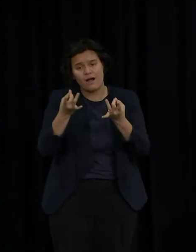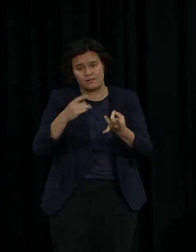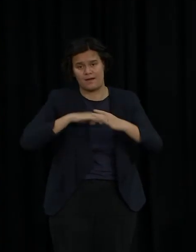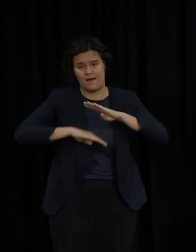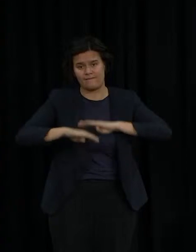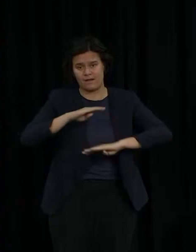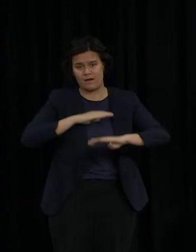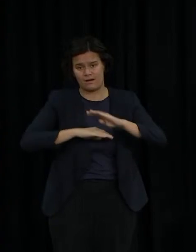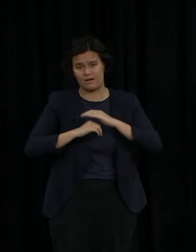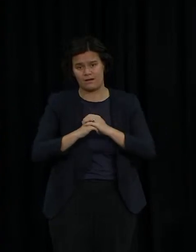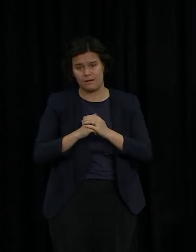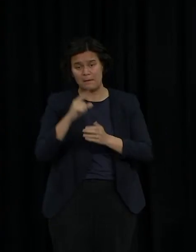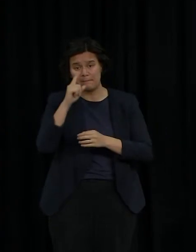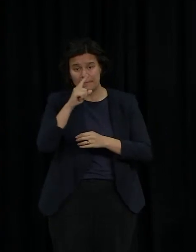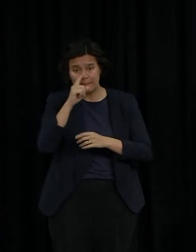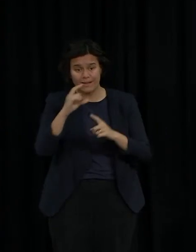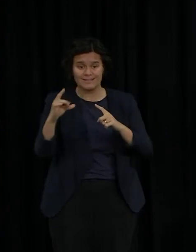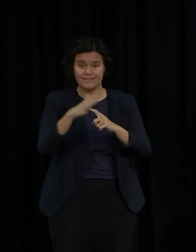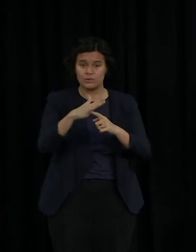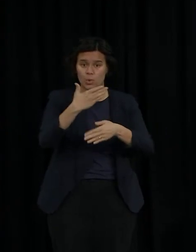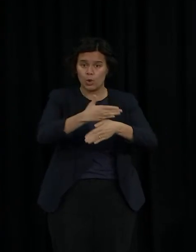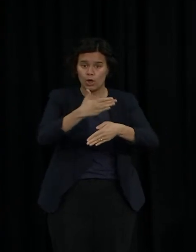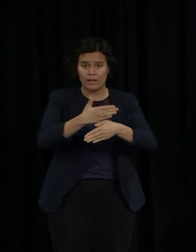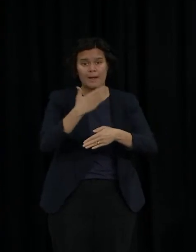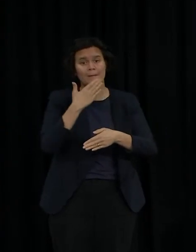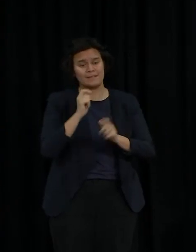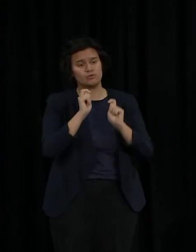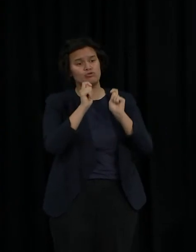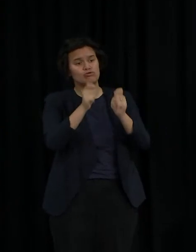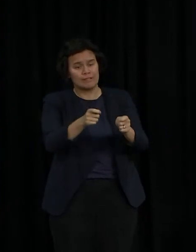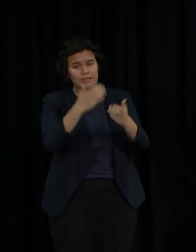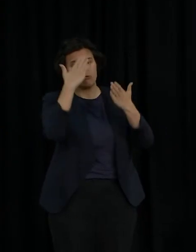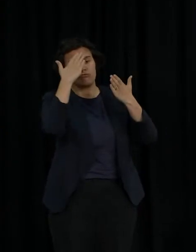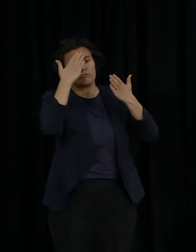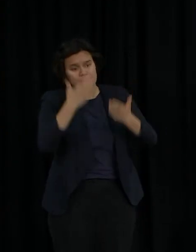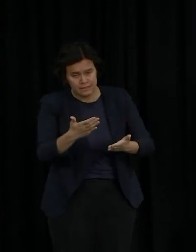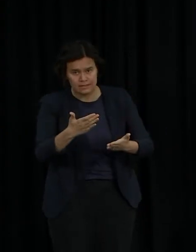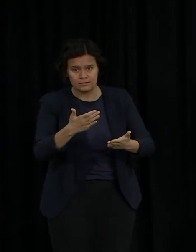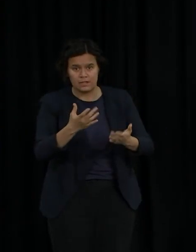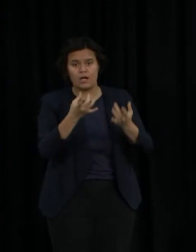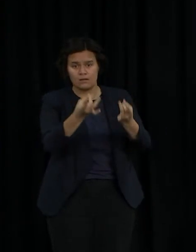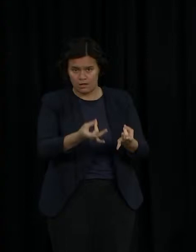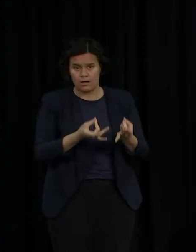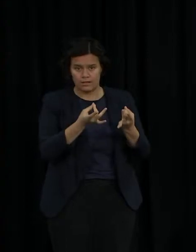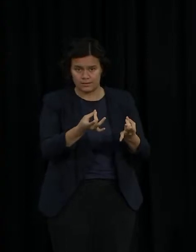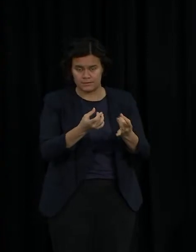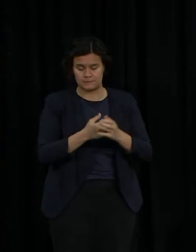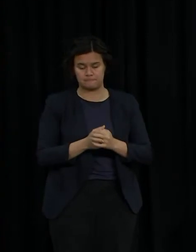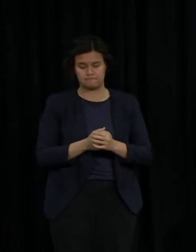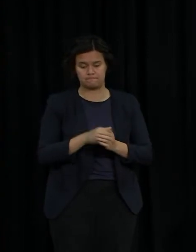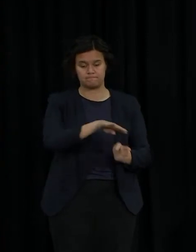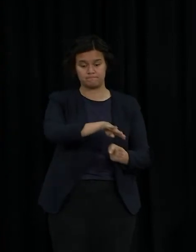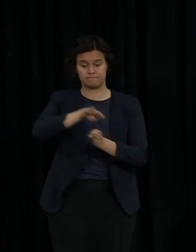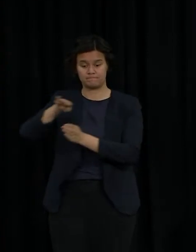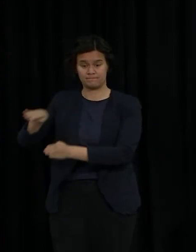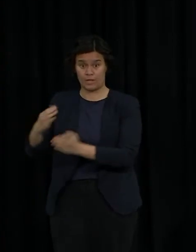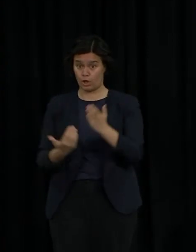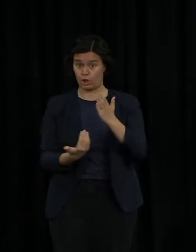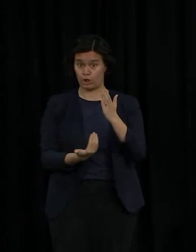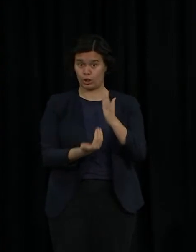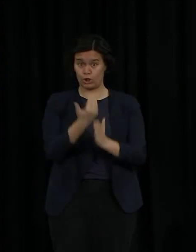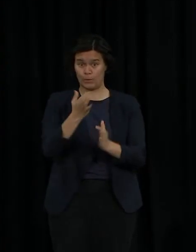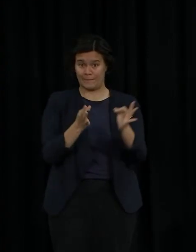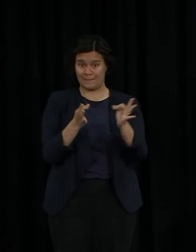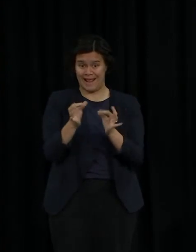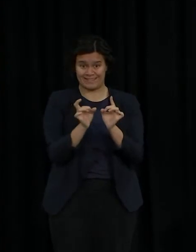essential workers with courtesy and respect. And finally, I'd like to mention a new initiative to get more Aucklanders